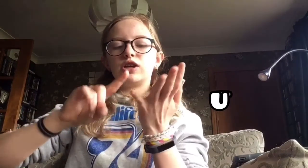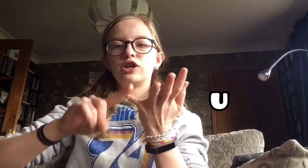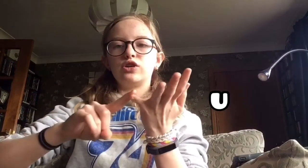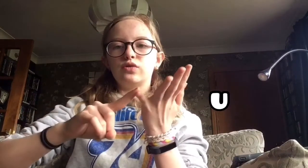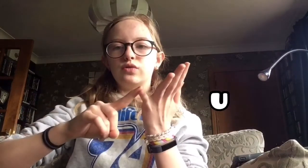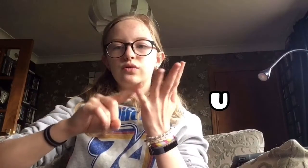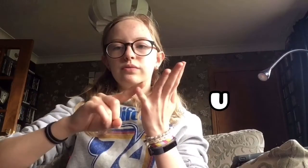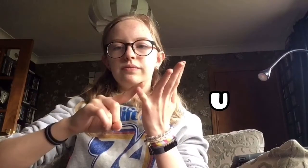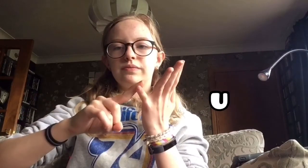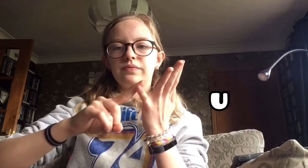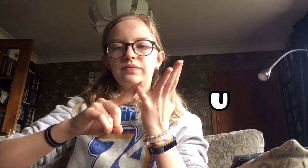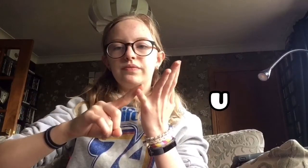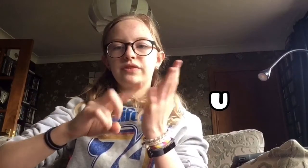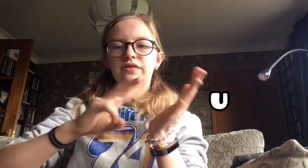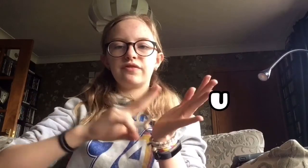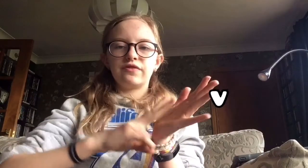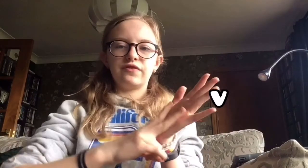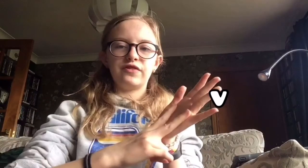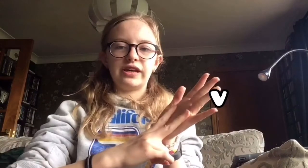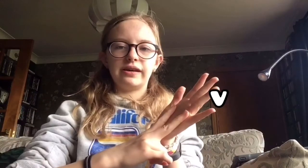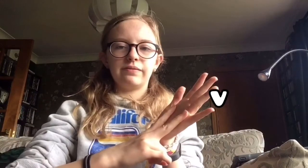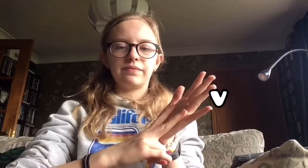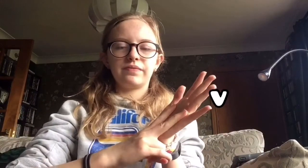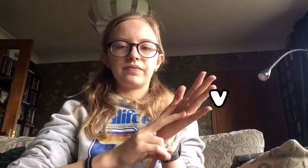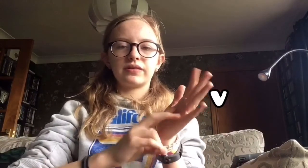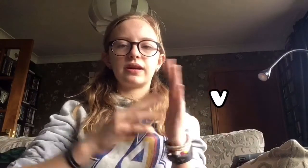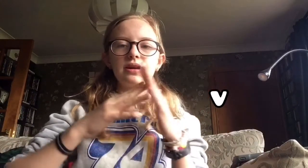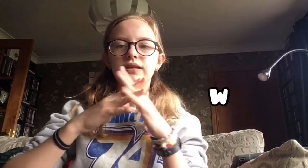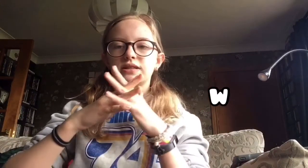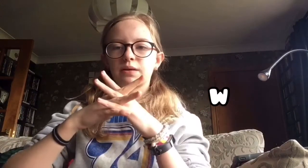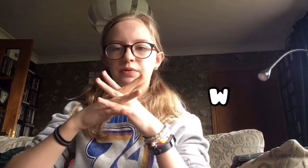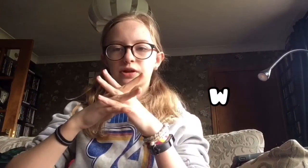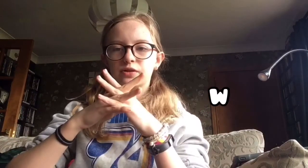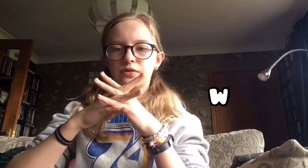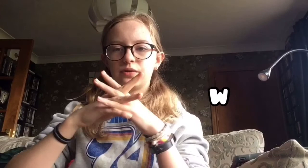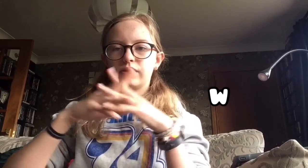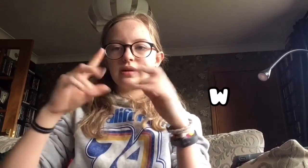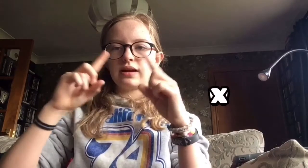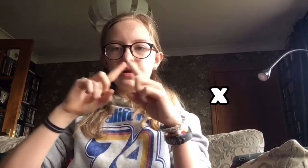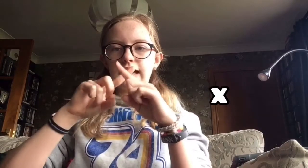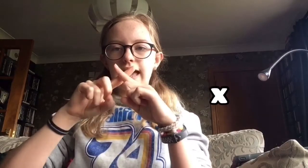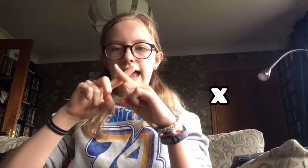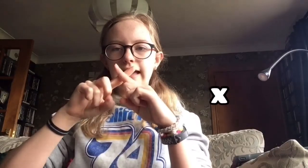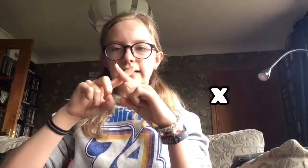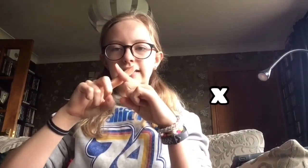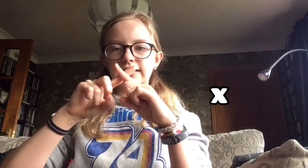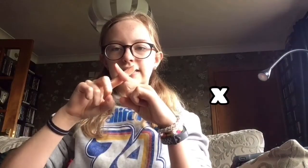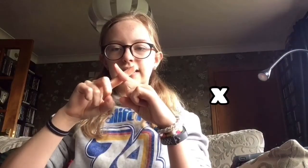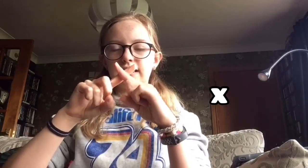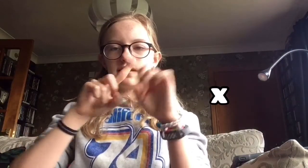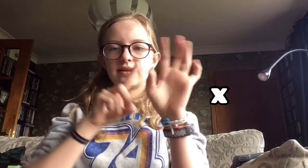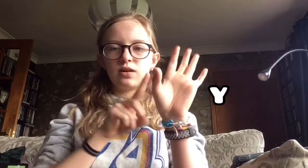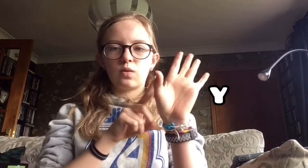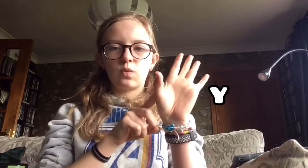U, V, W, X,